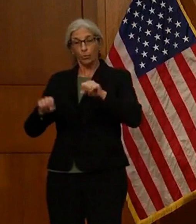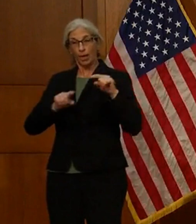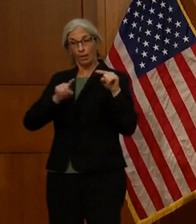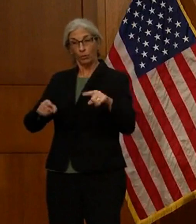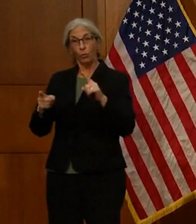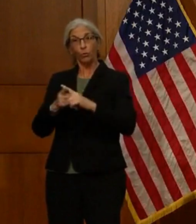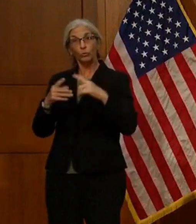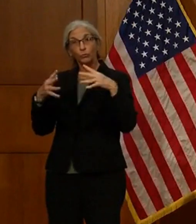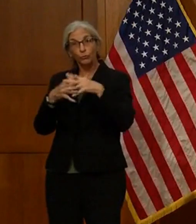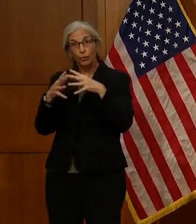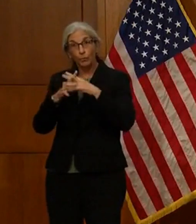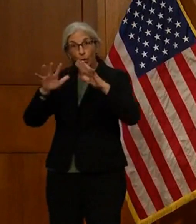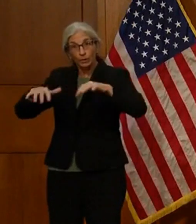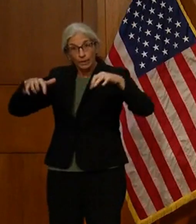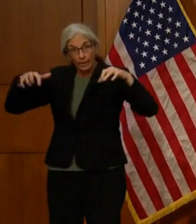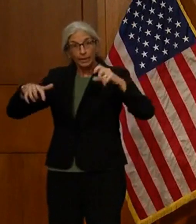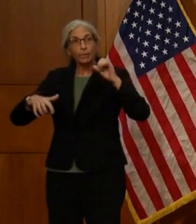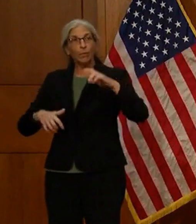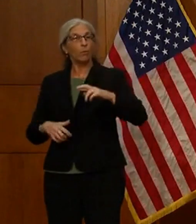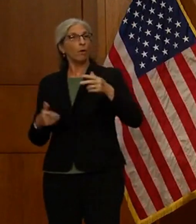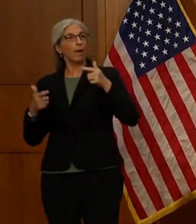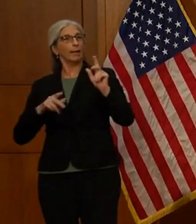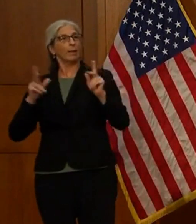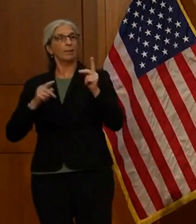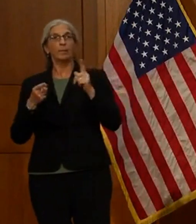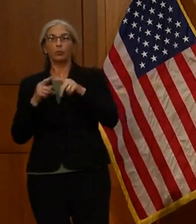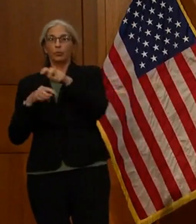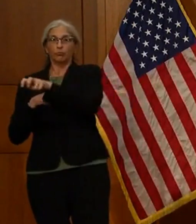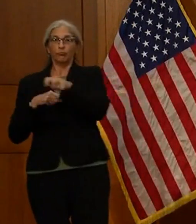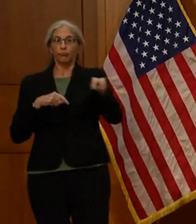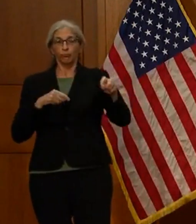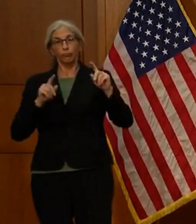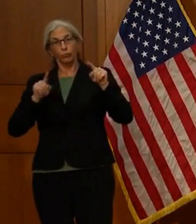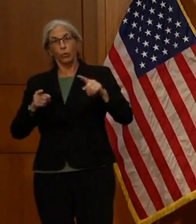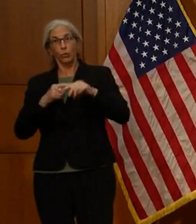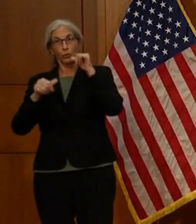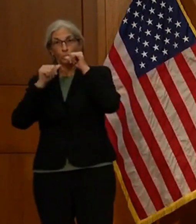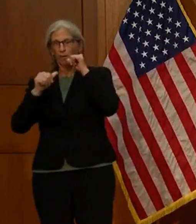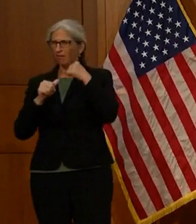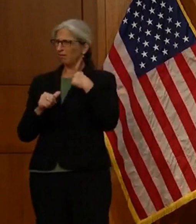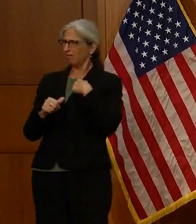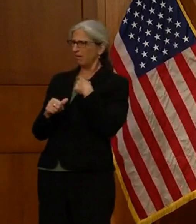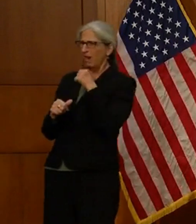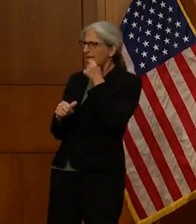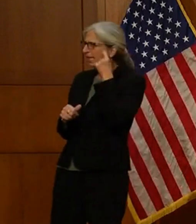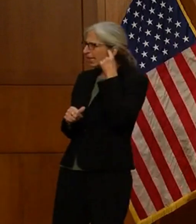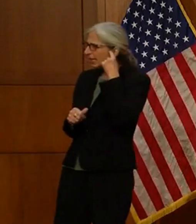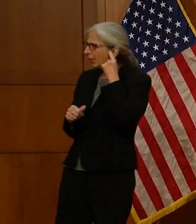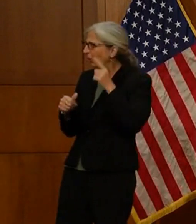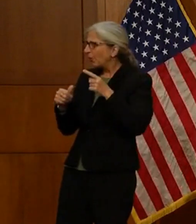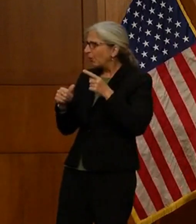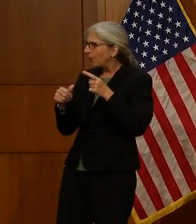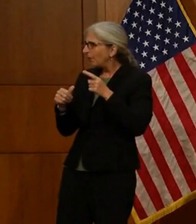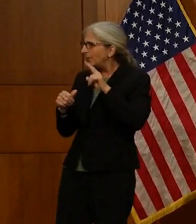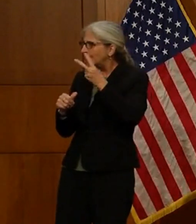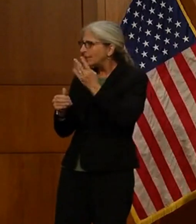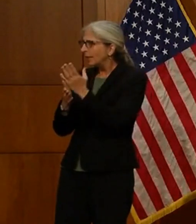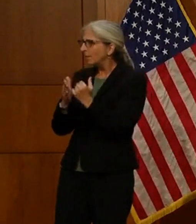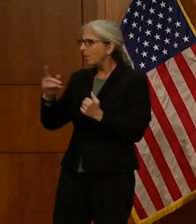to allow seating at the bars? The question, I didn't catch the second part. I heard football stadiums,